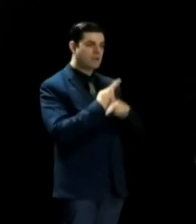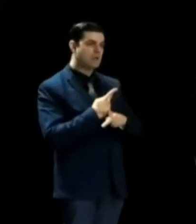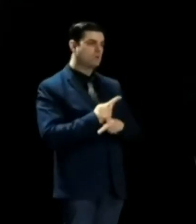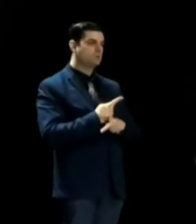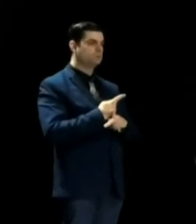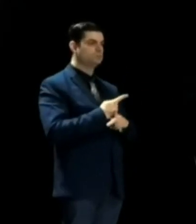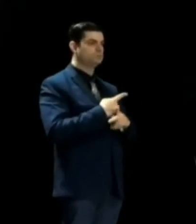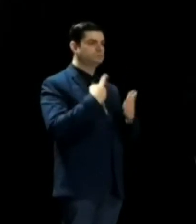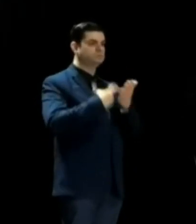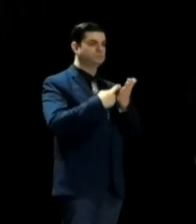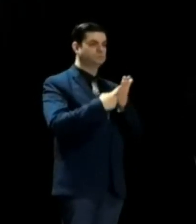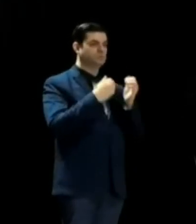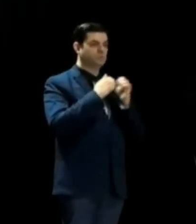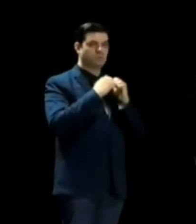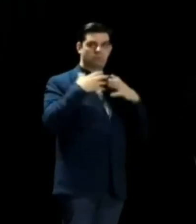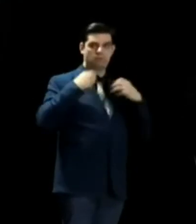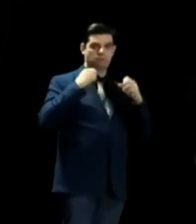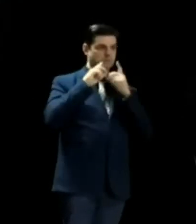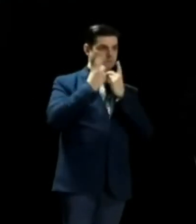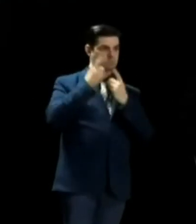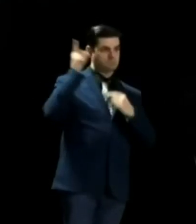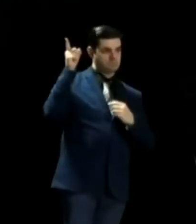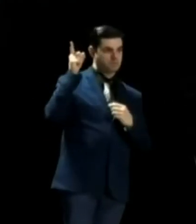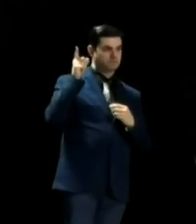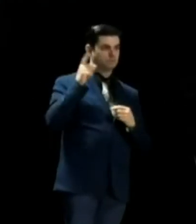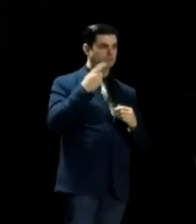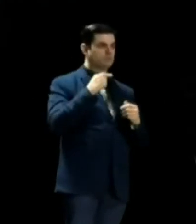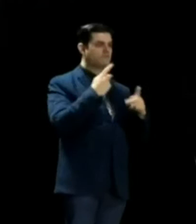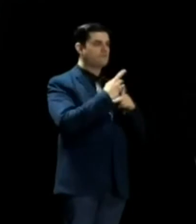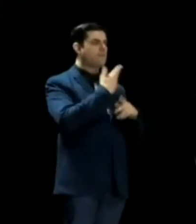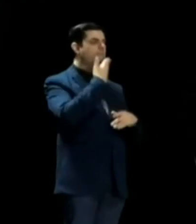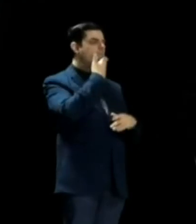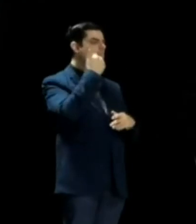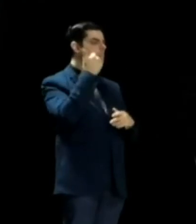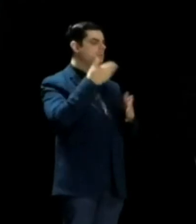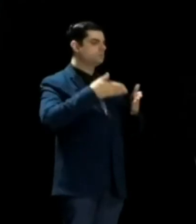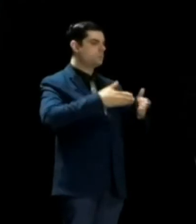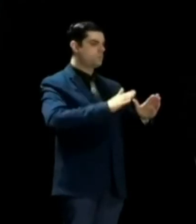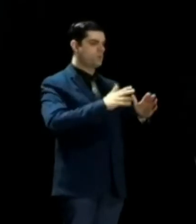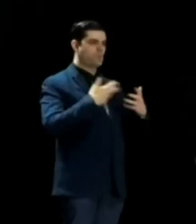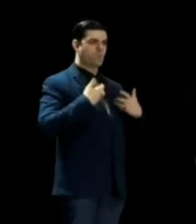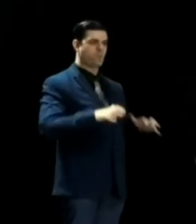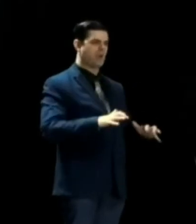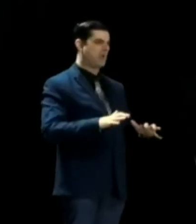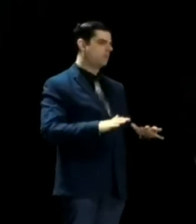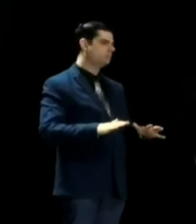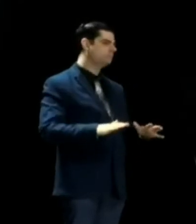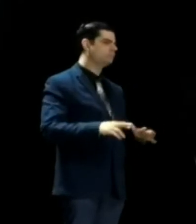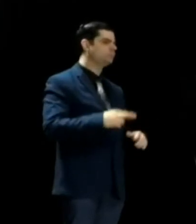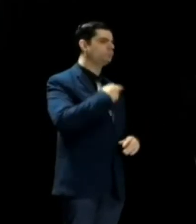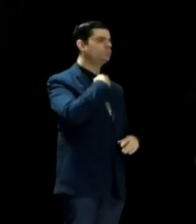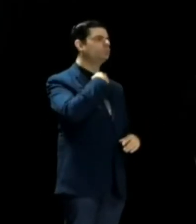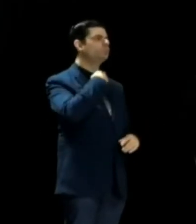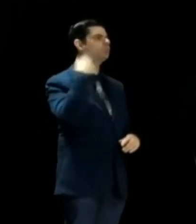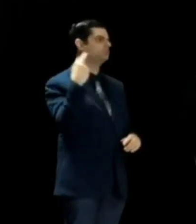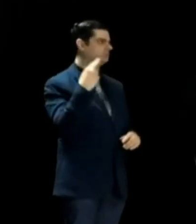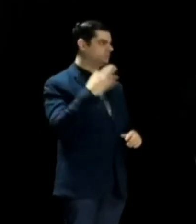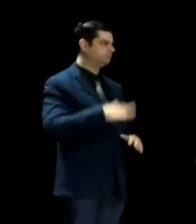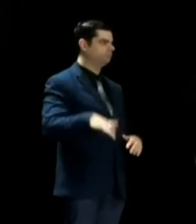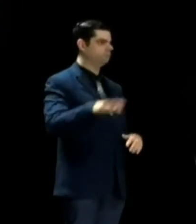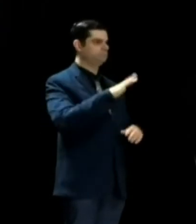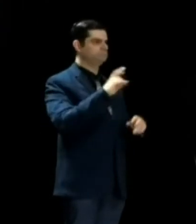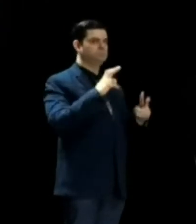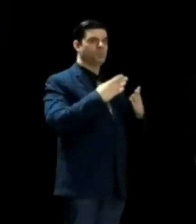professionals, that you do it in a way that does not put the public health at risk, and you do it in a way where the gains you've